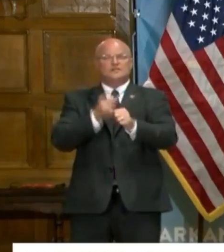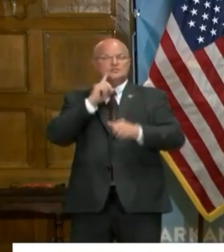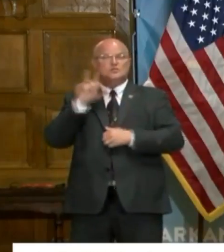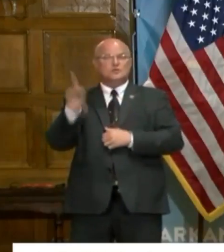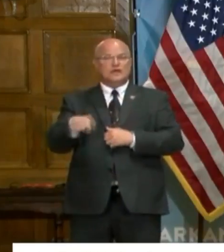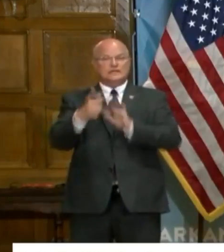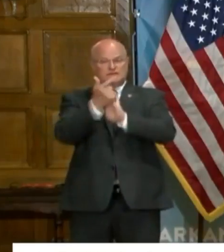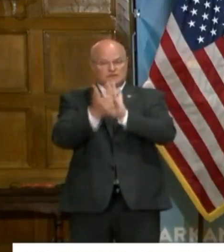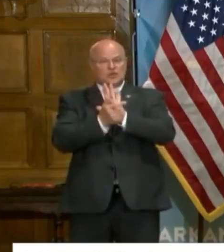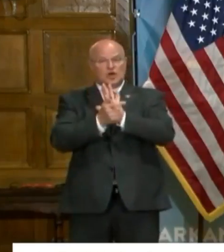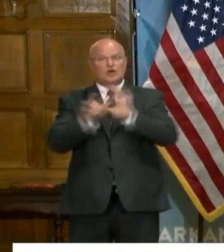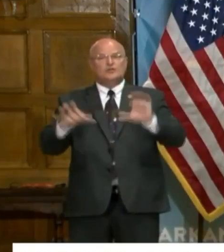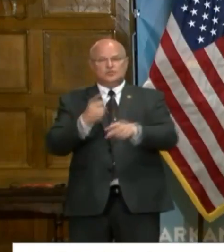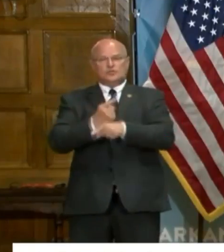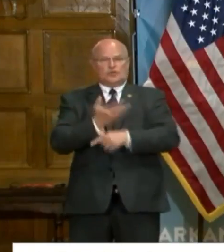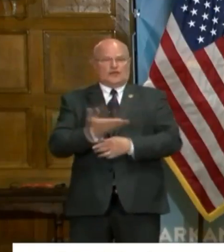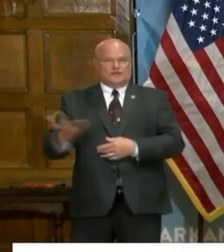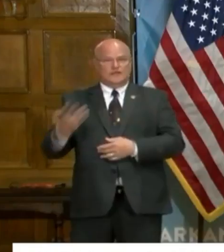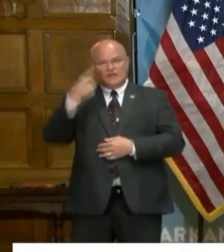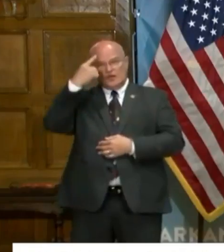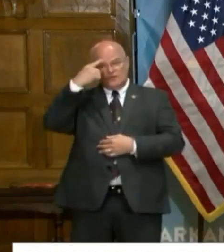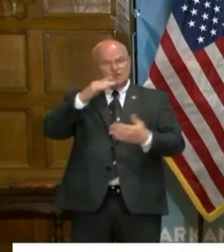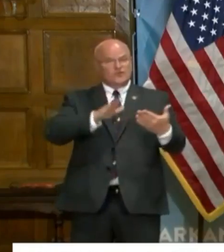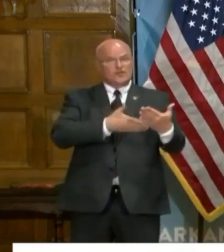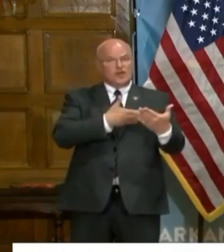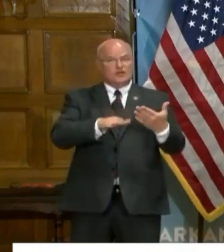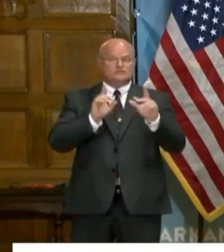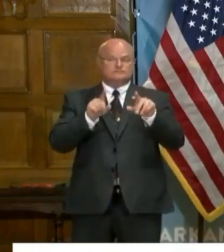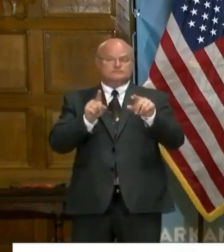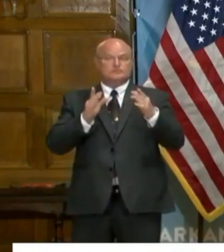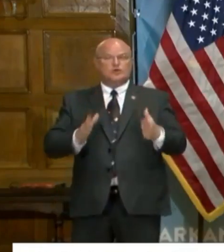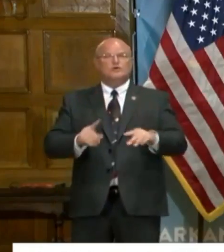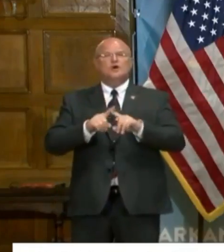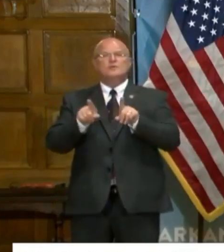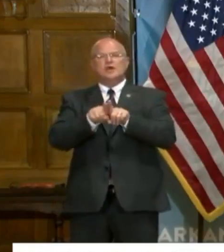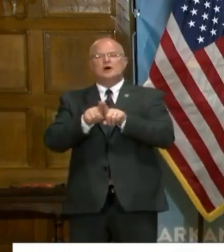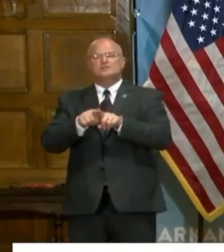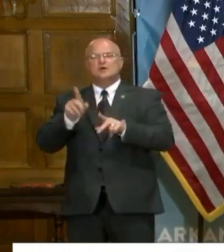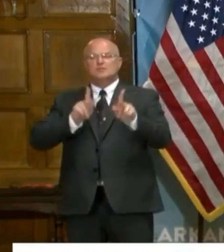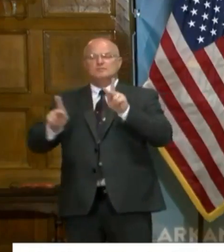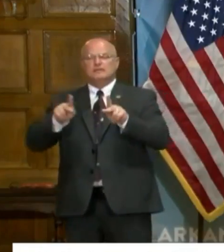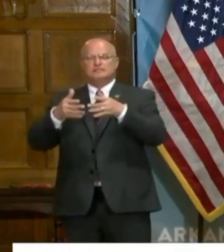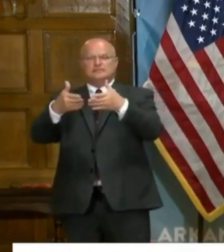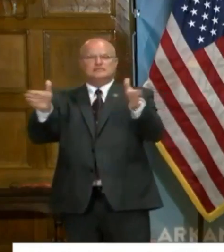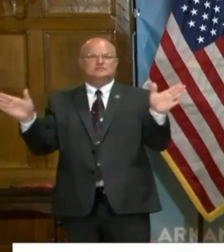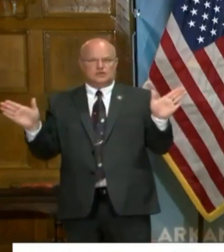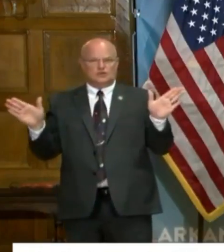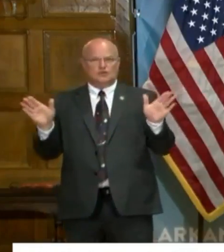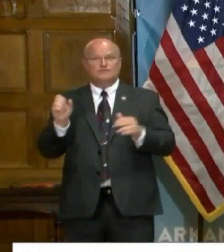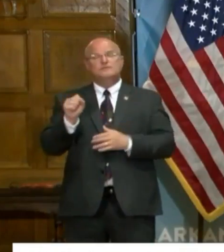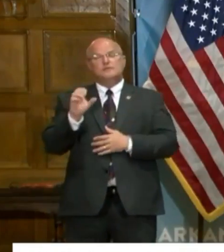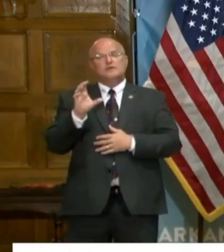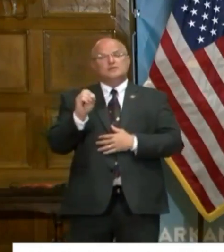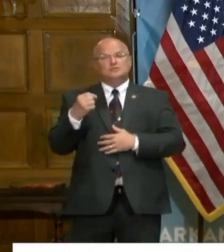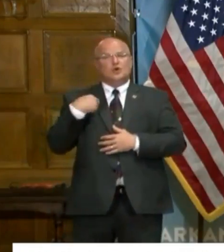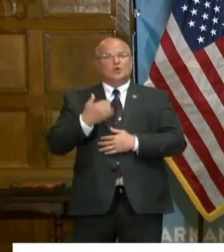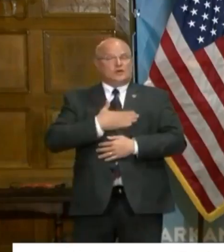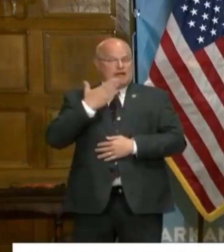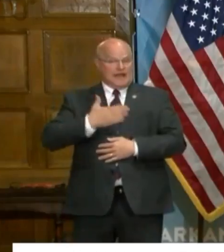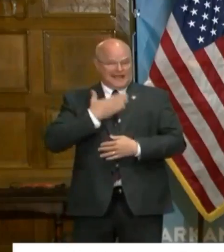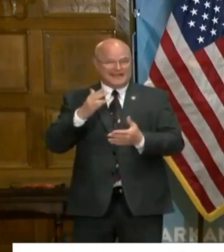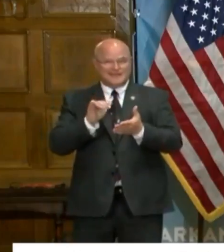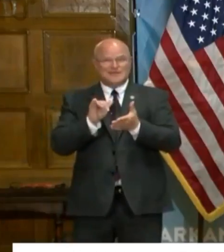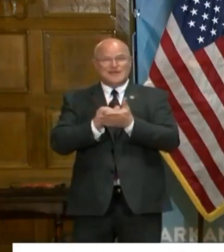directives and the law and do the right thing for the concert goers, but also for the public in general. And so we're